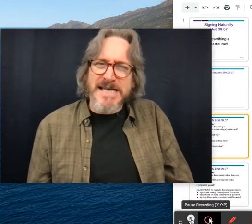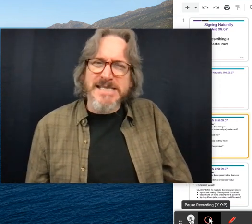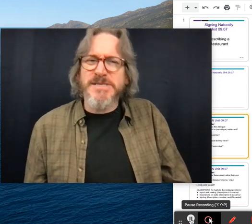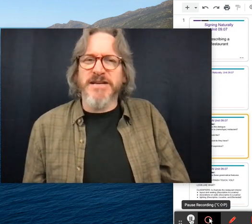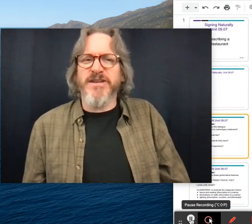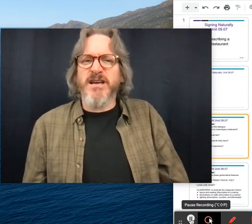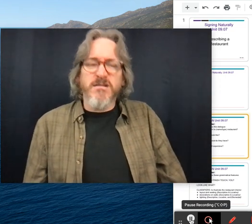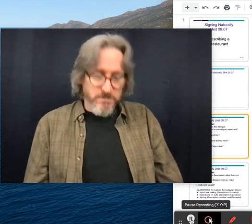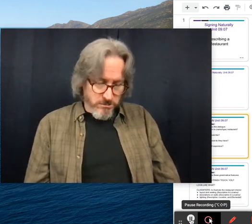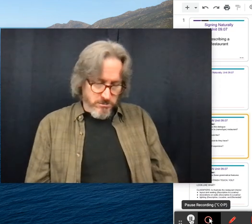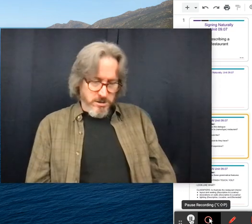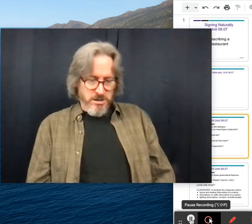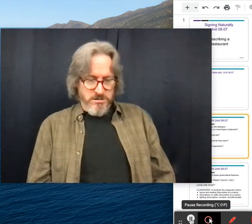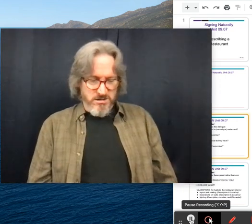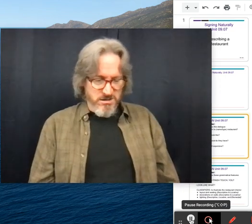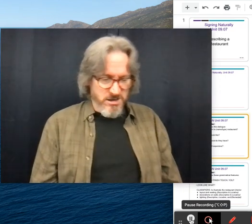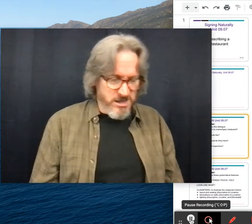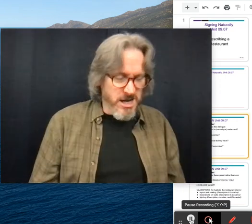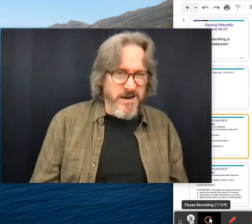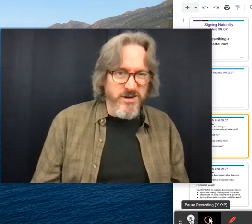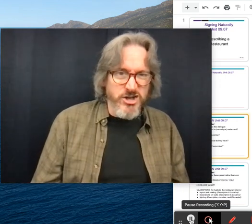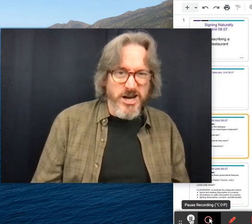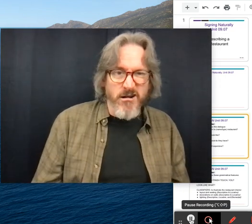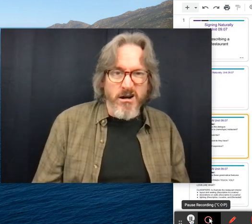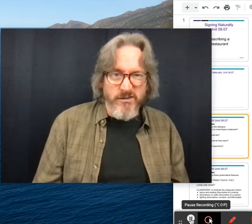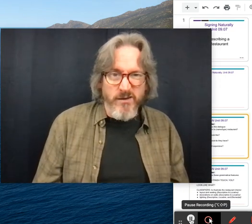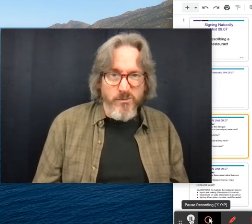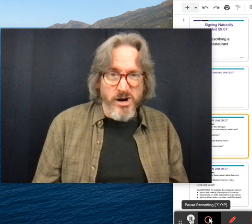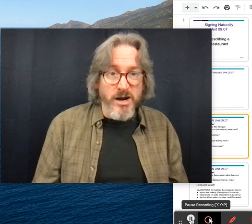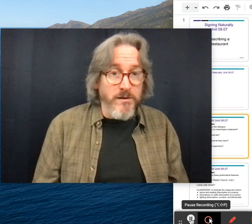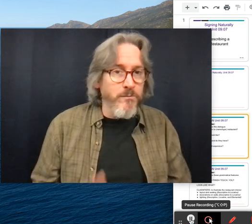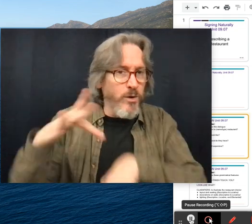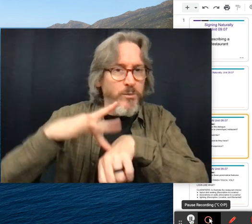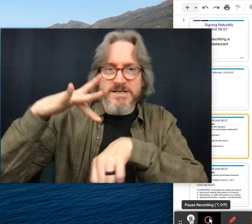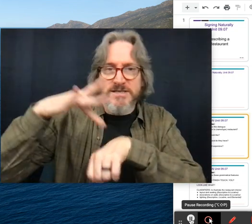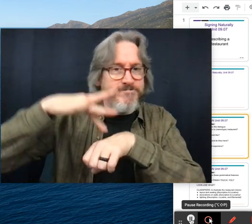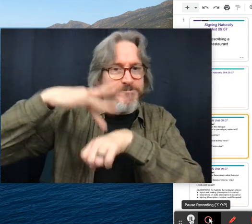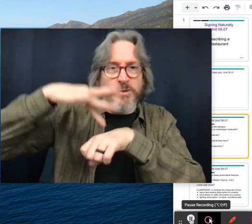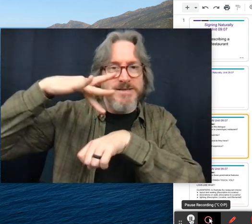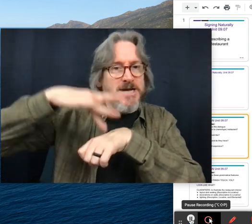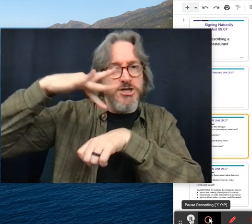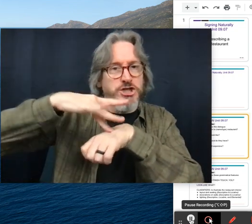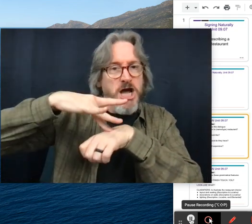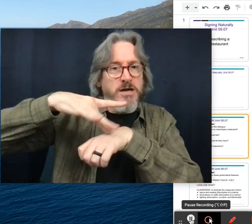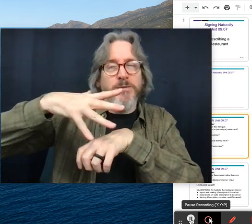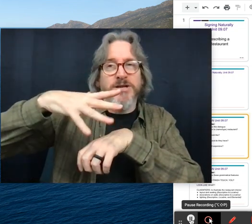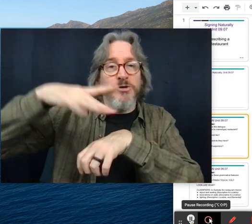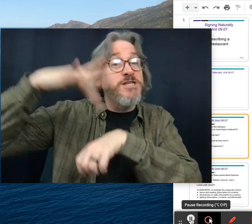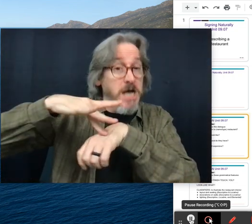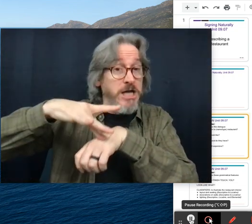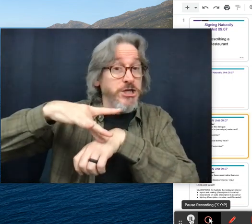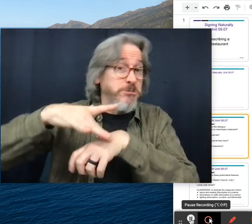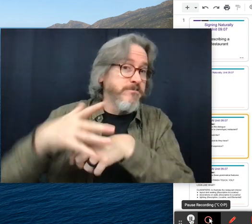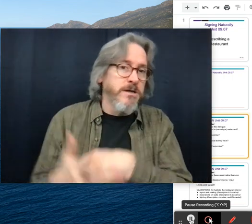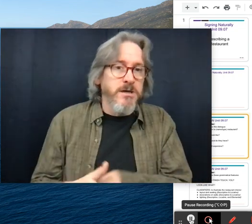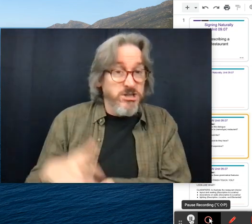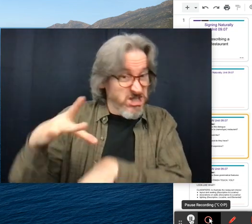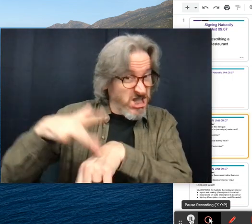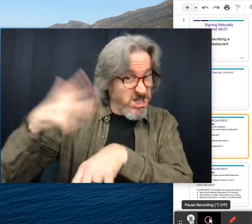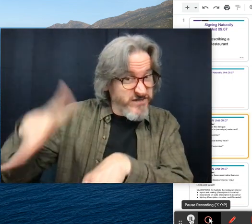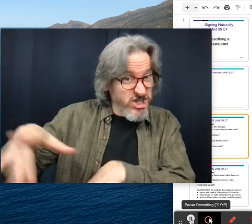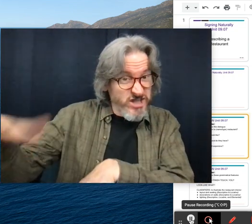But it's less specific. It's kind of a generic thing where we would touch touch. We would use touch.